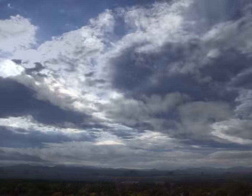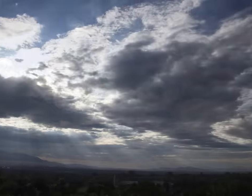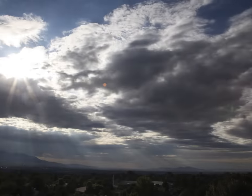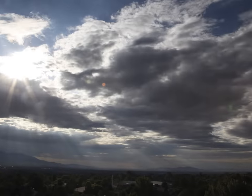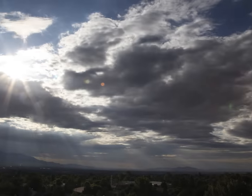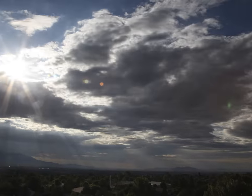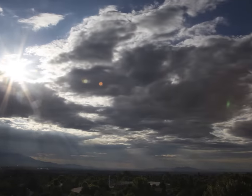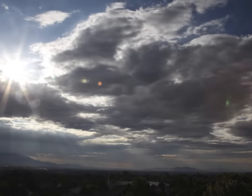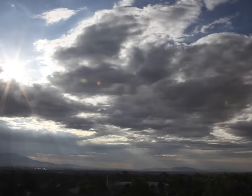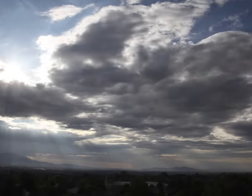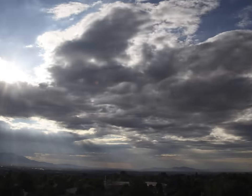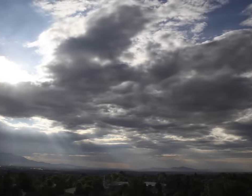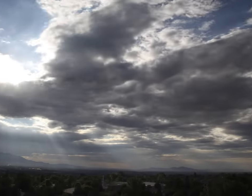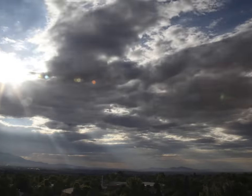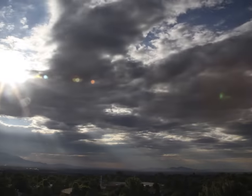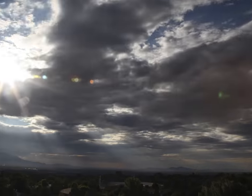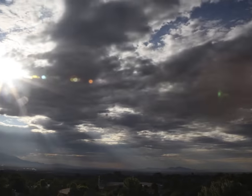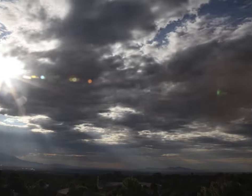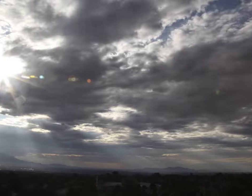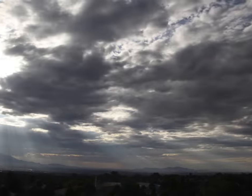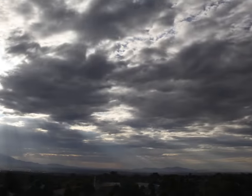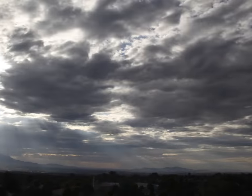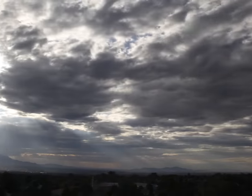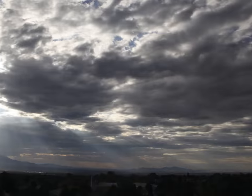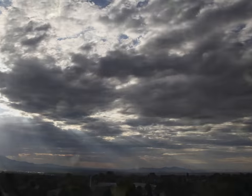slowly over time